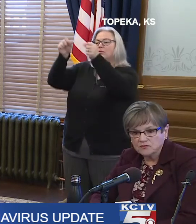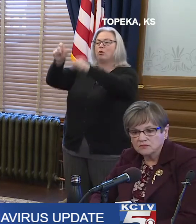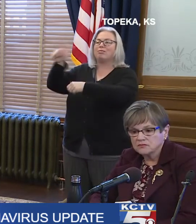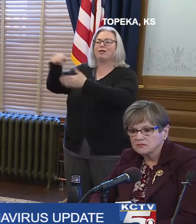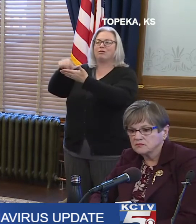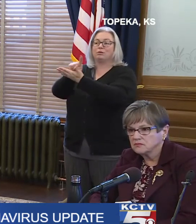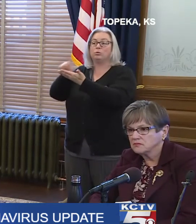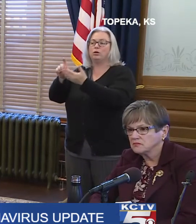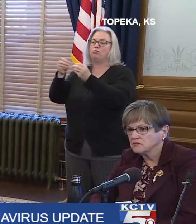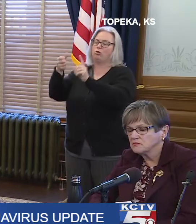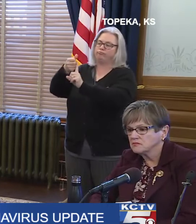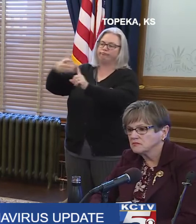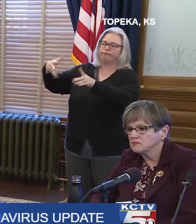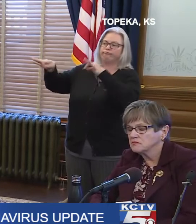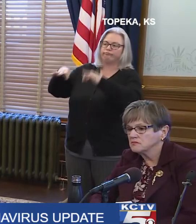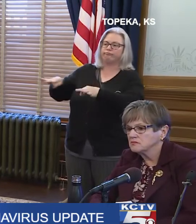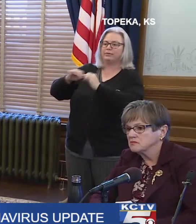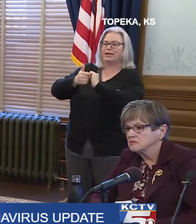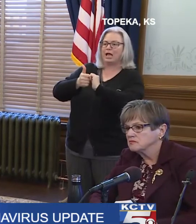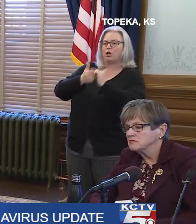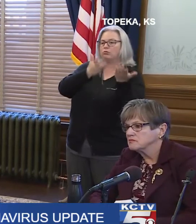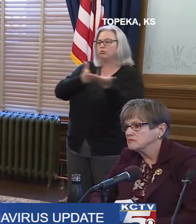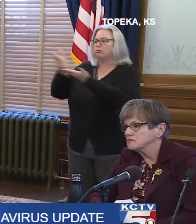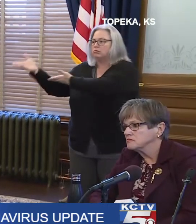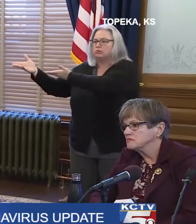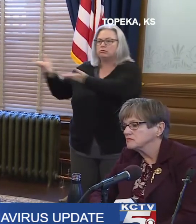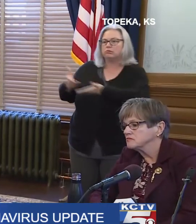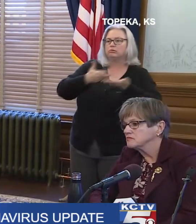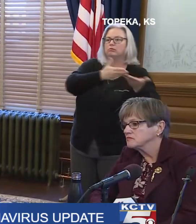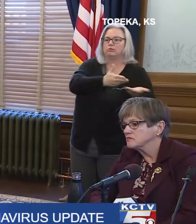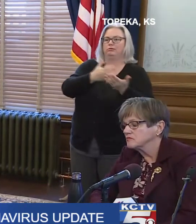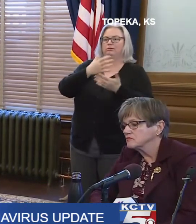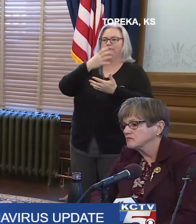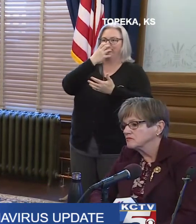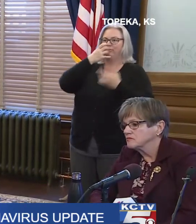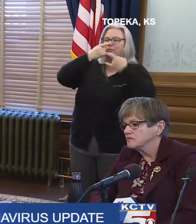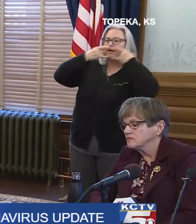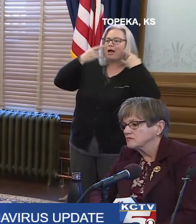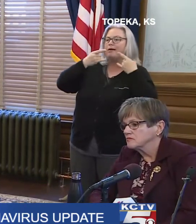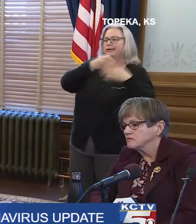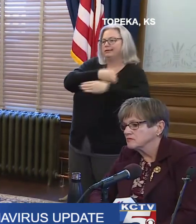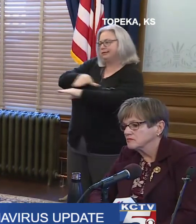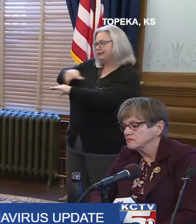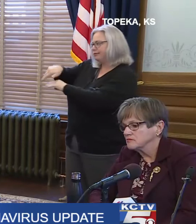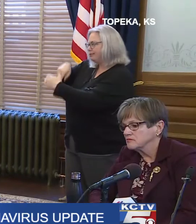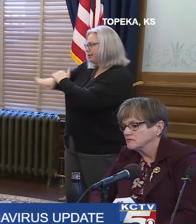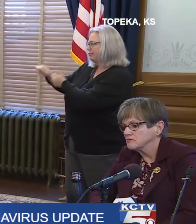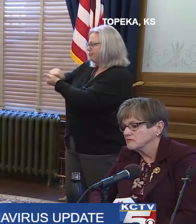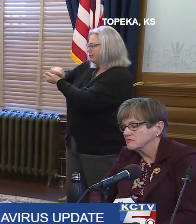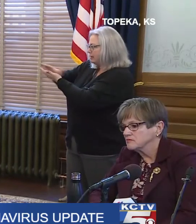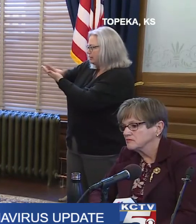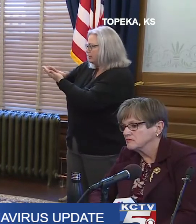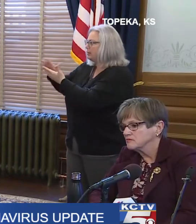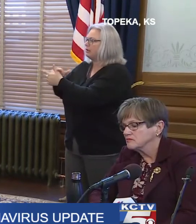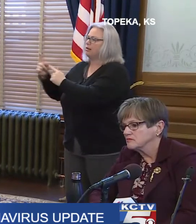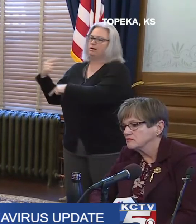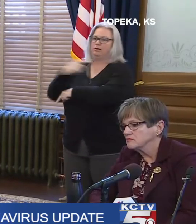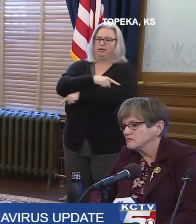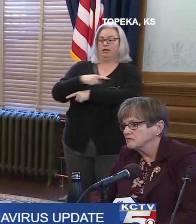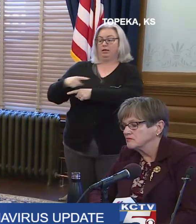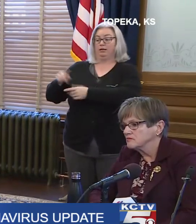more clearly outlines the transportation options for how to get the respirators to and from the decontamination unit itself, which will be here in